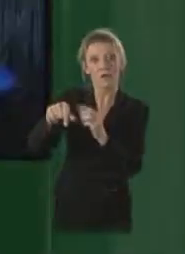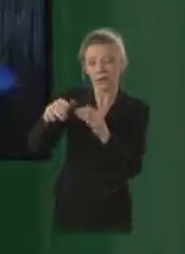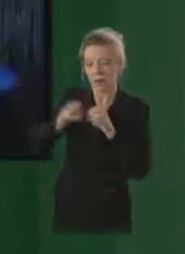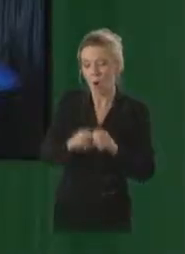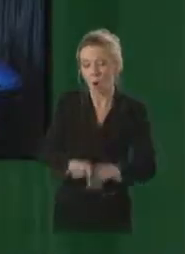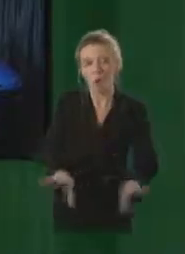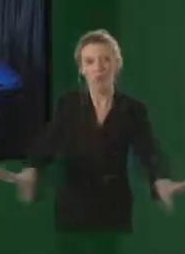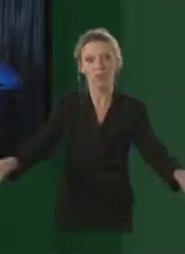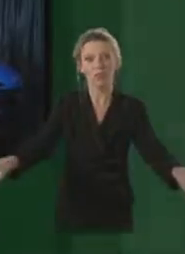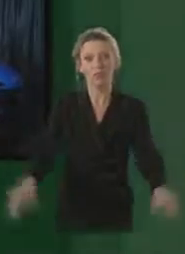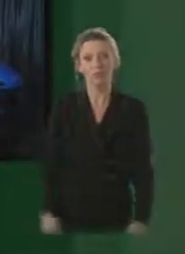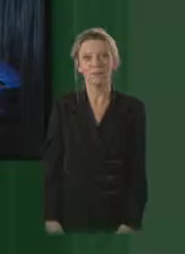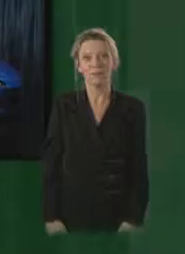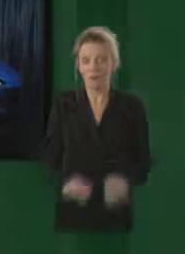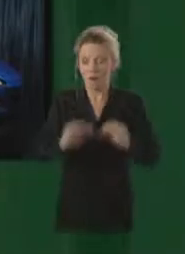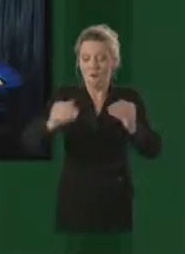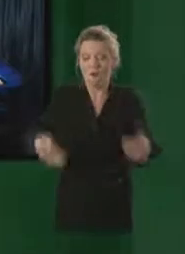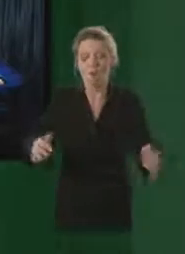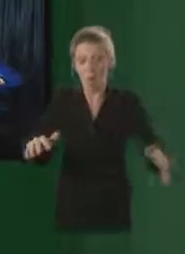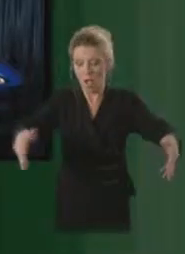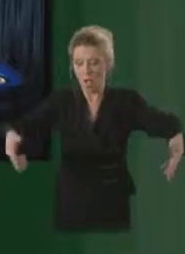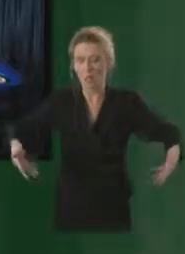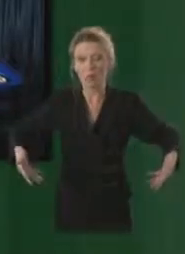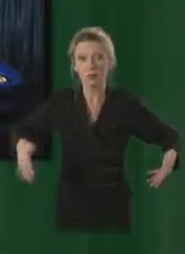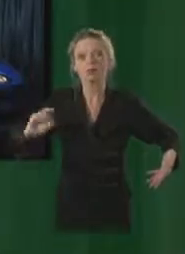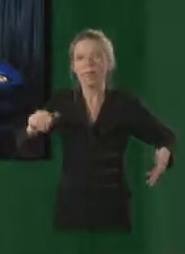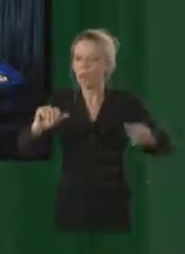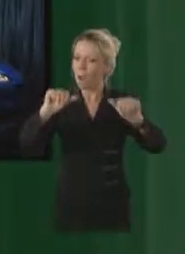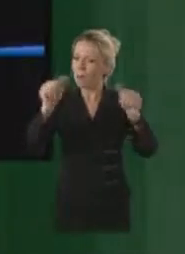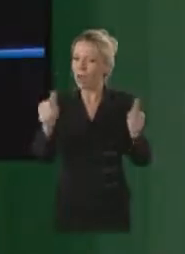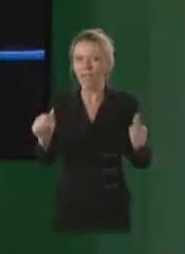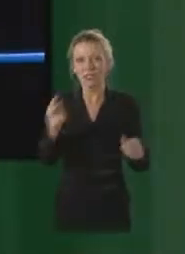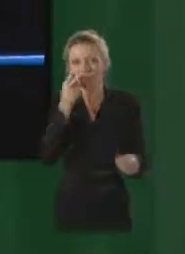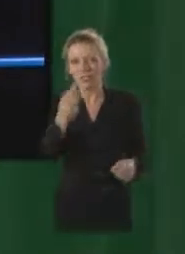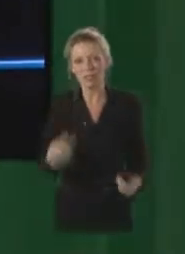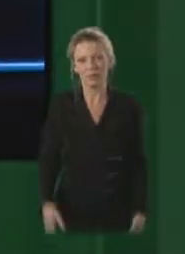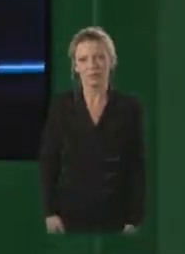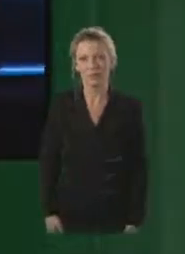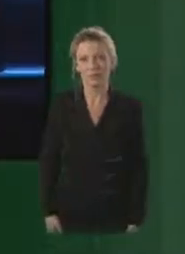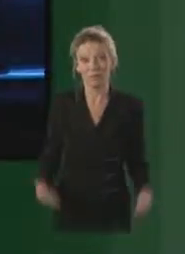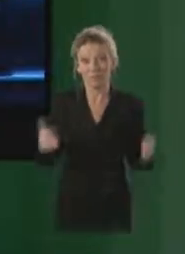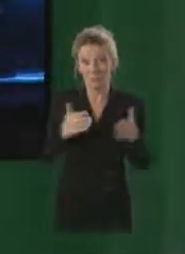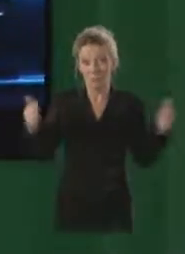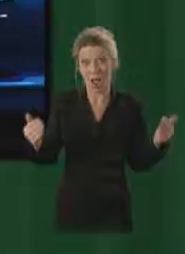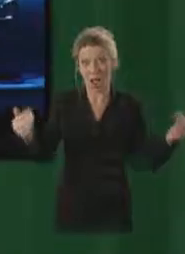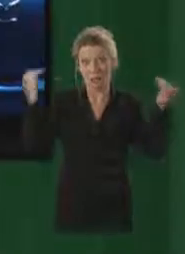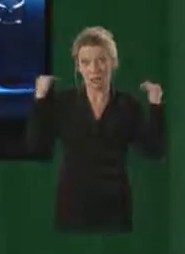Striking curves lend the side view a very defined character. The wide tail end looks full yet not bloated.